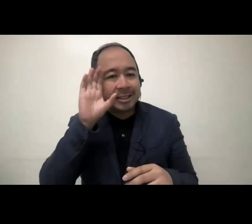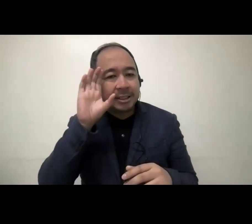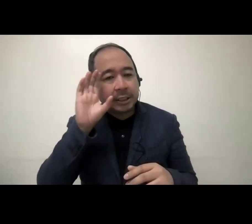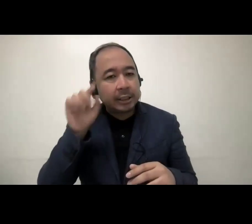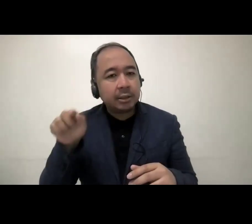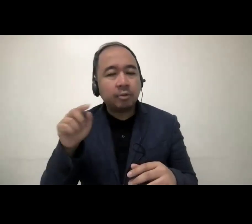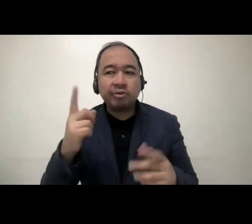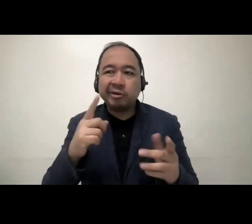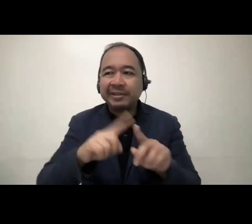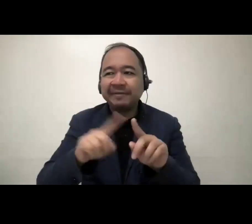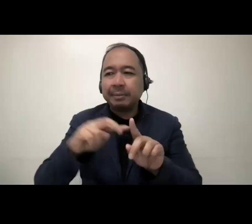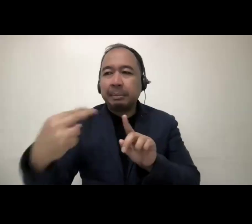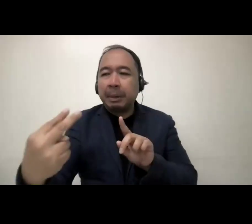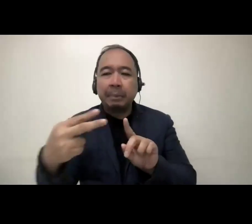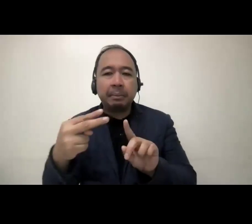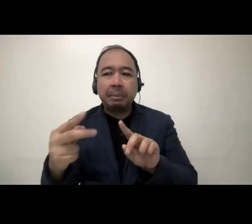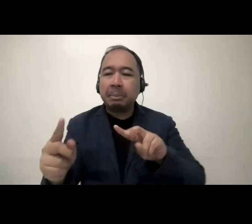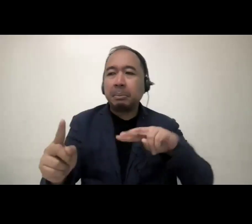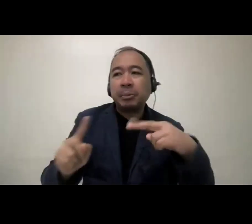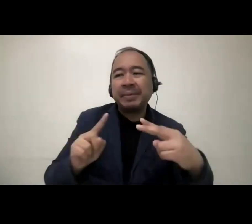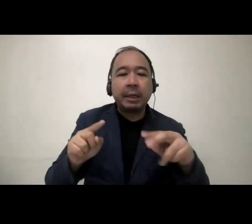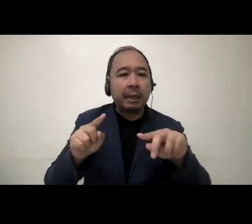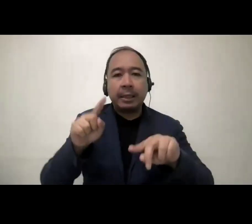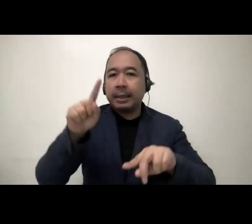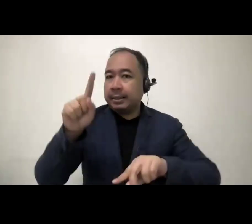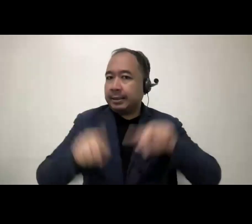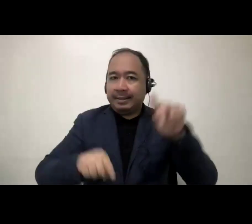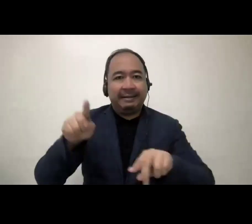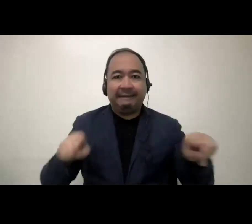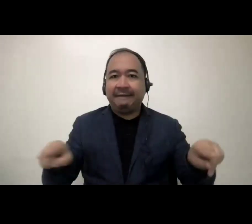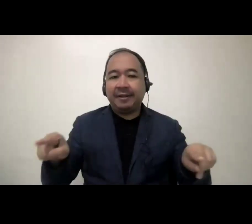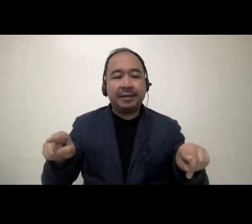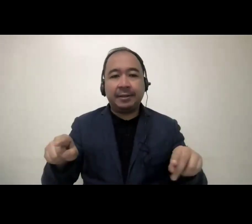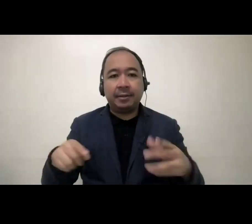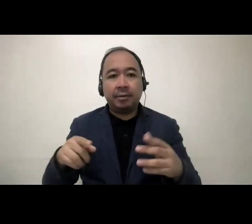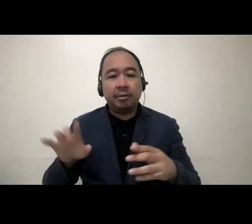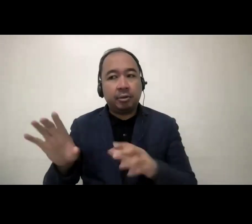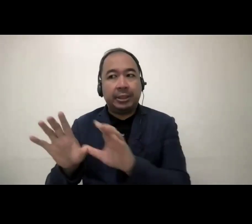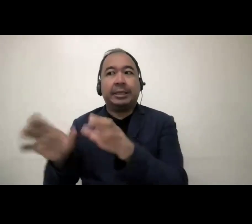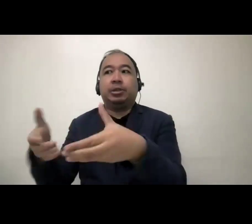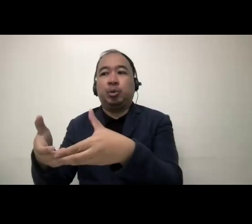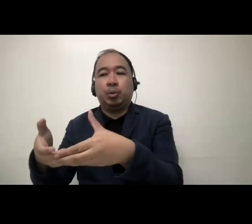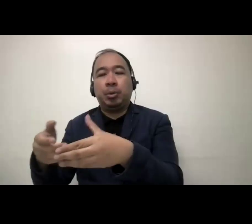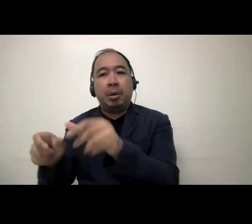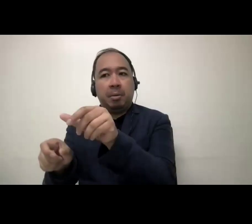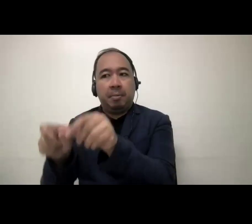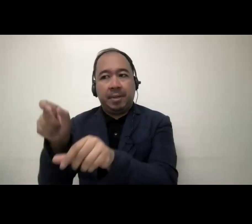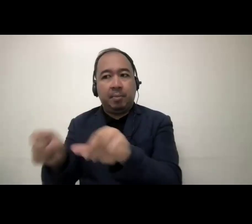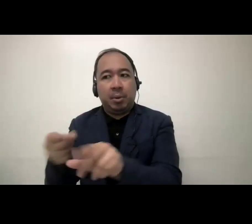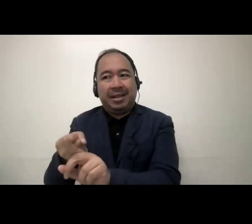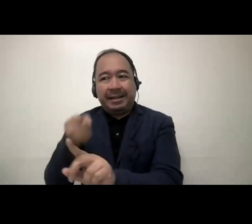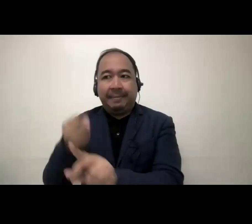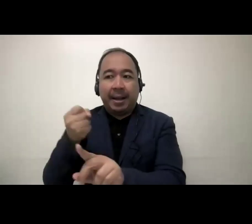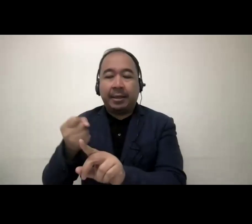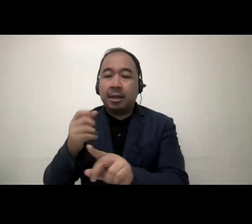from different people, right? So we're getting views that are different from from affected people, might be slightly different